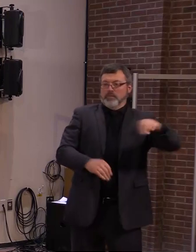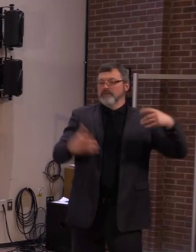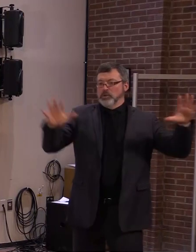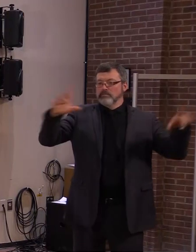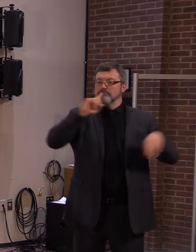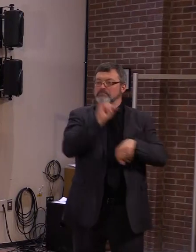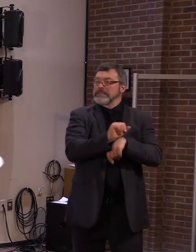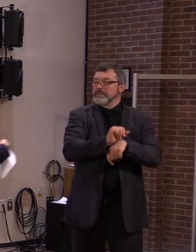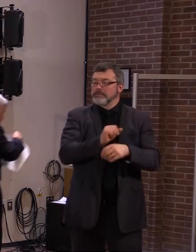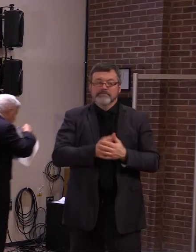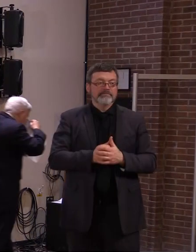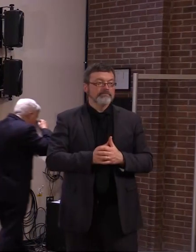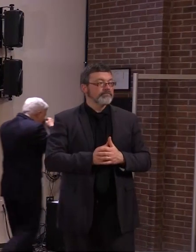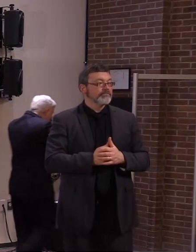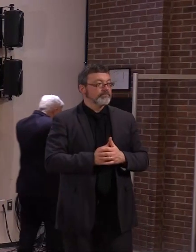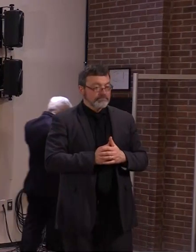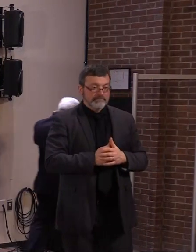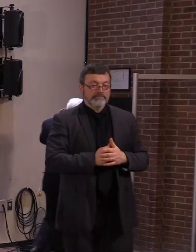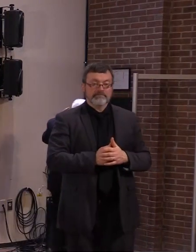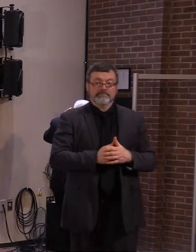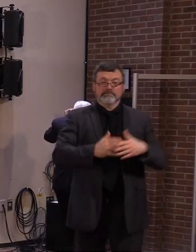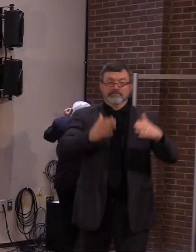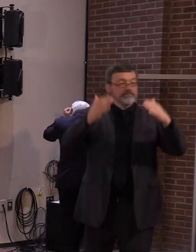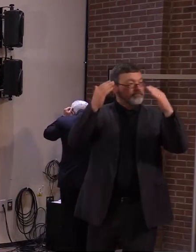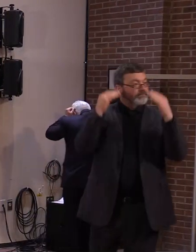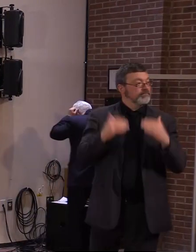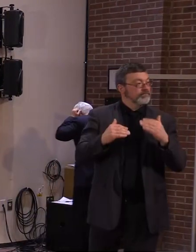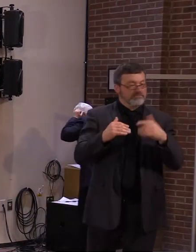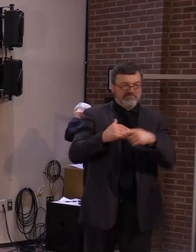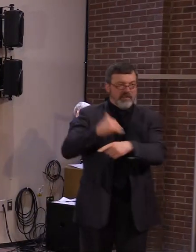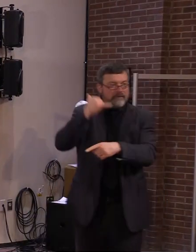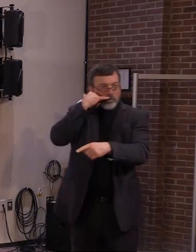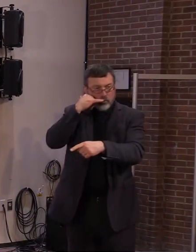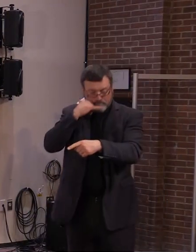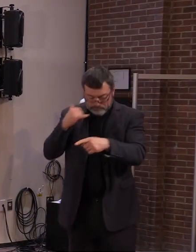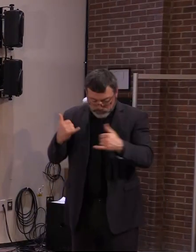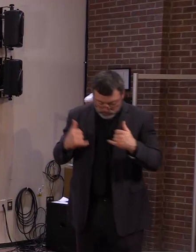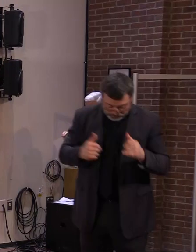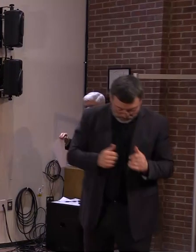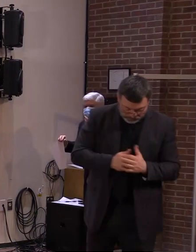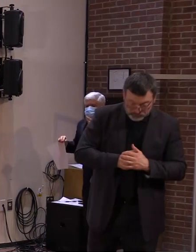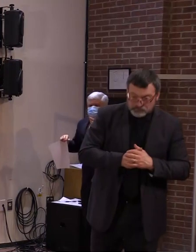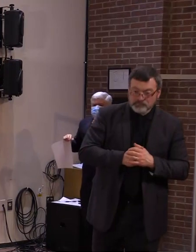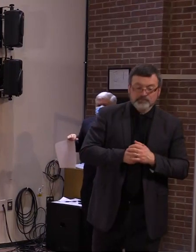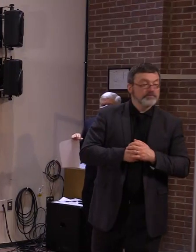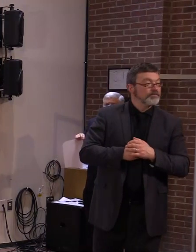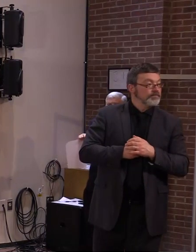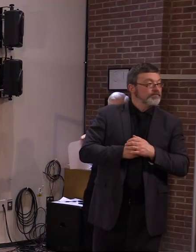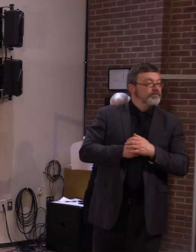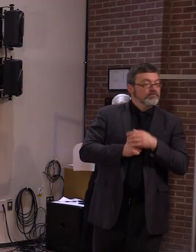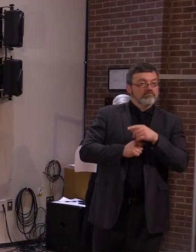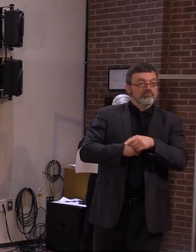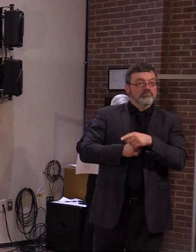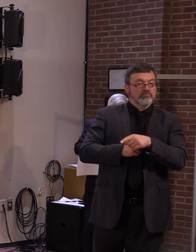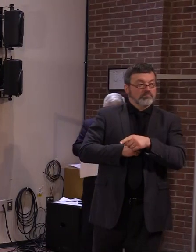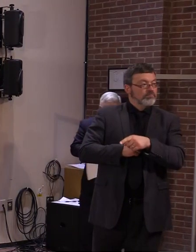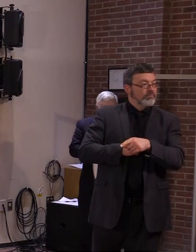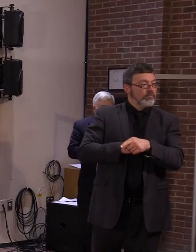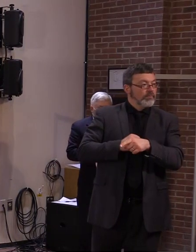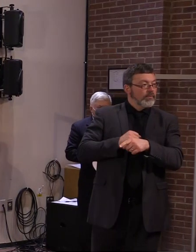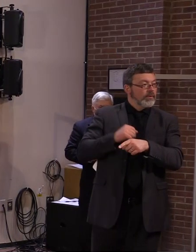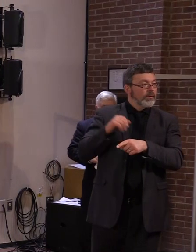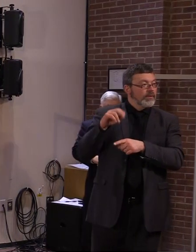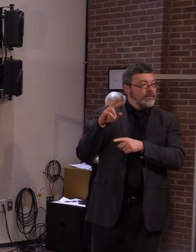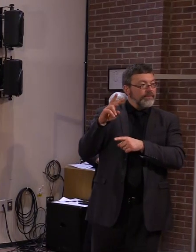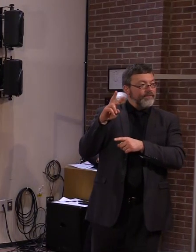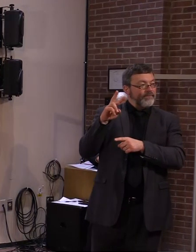All right, we will go to the phones. And start with Lisa Loomis at the